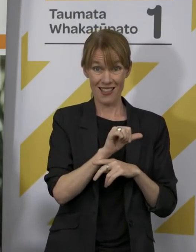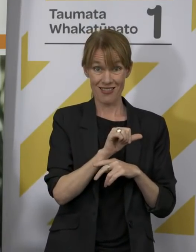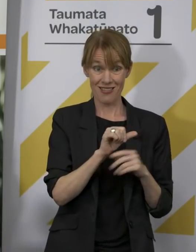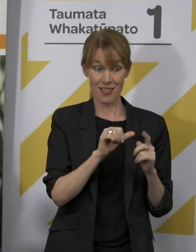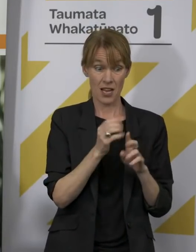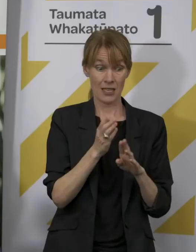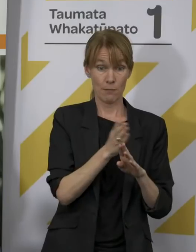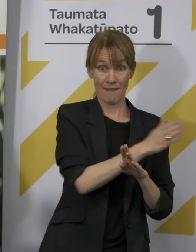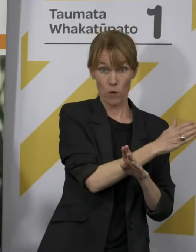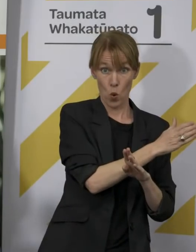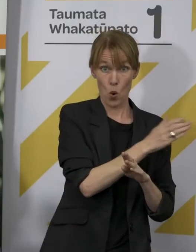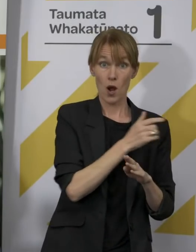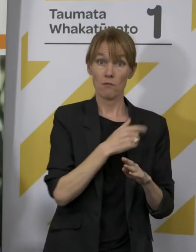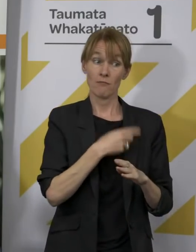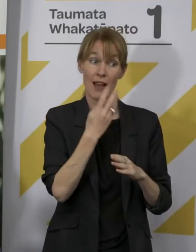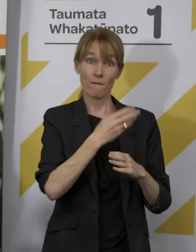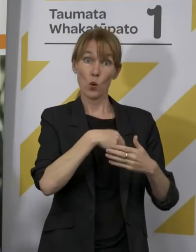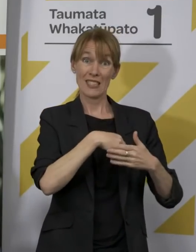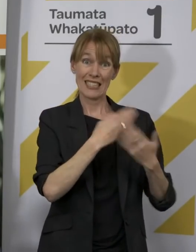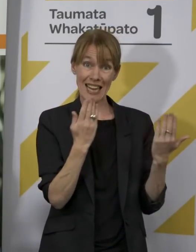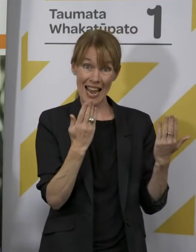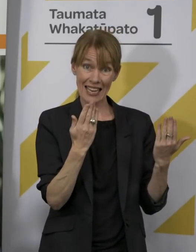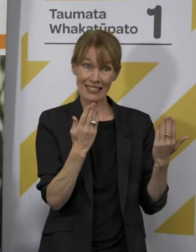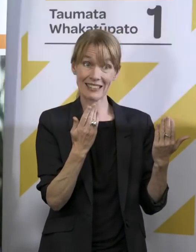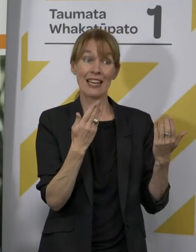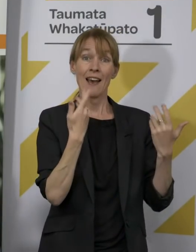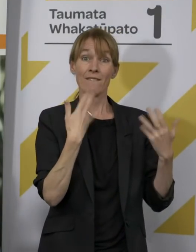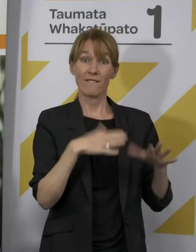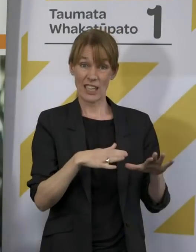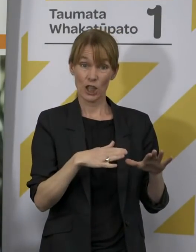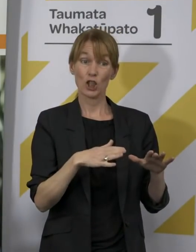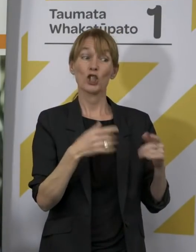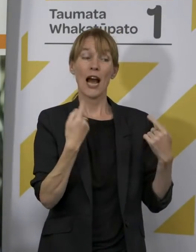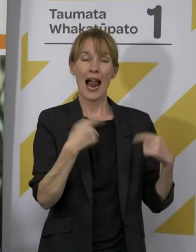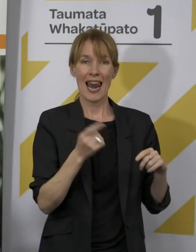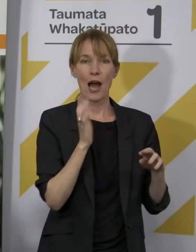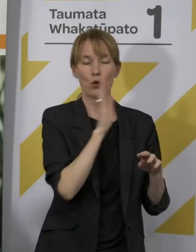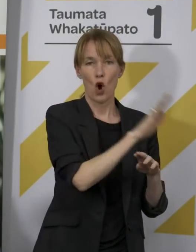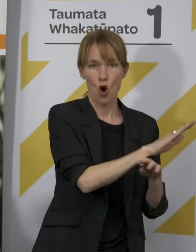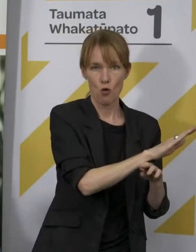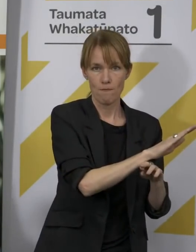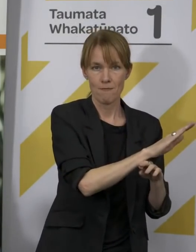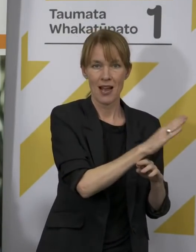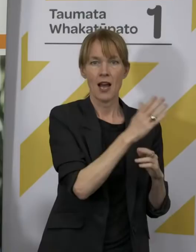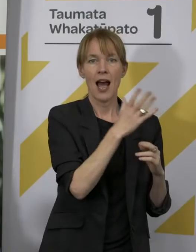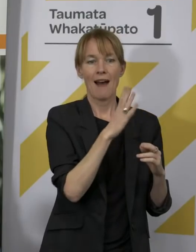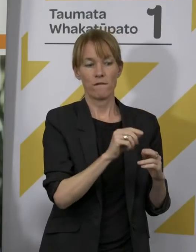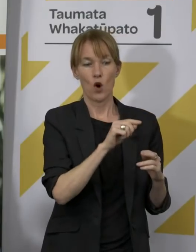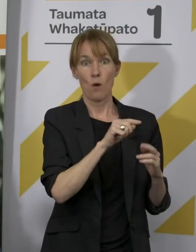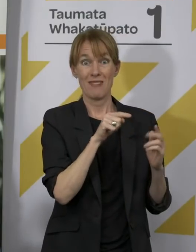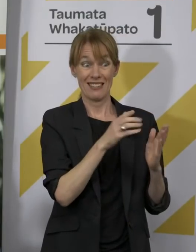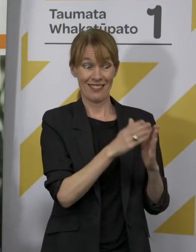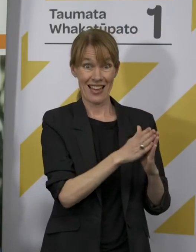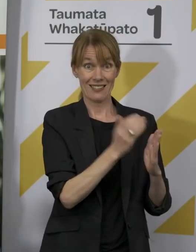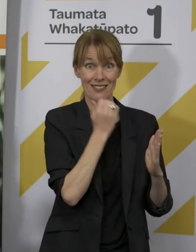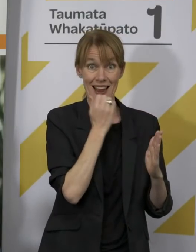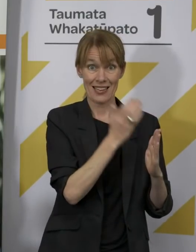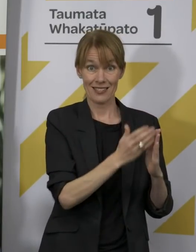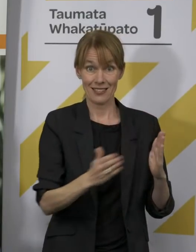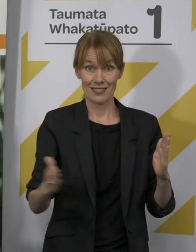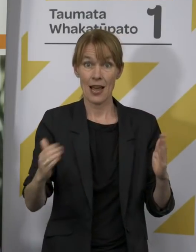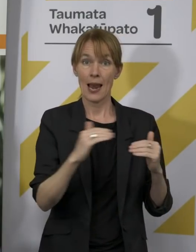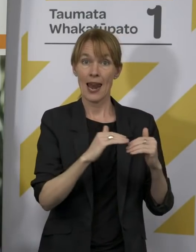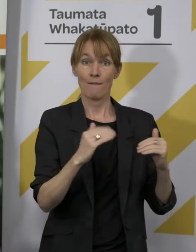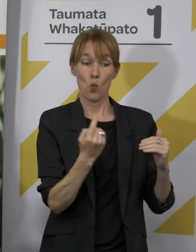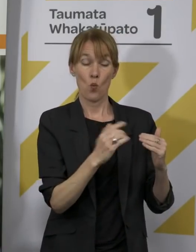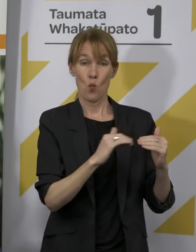gone out into the community, and that remains the mainstay of our efforts to prevent importation of cases into the country. And I guess I'd